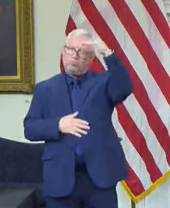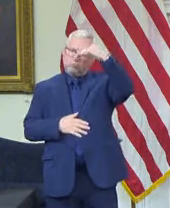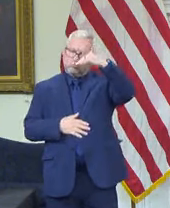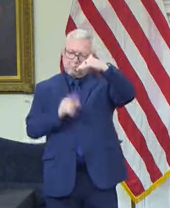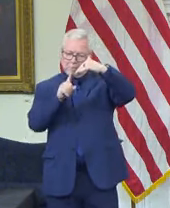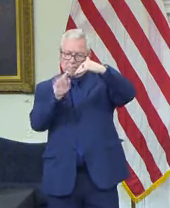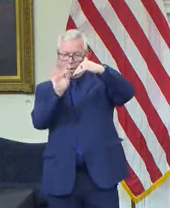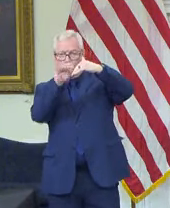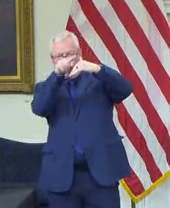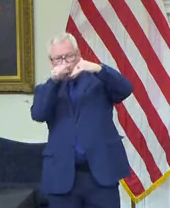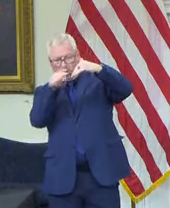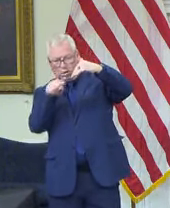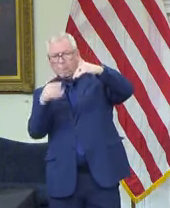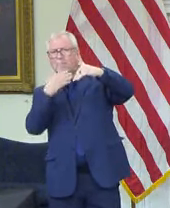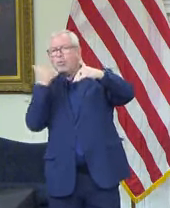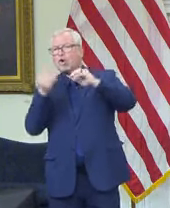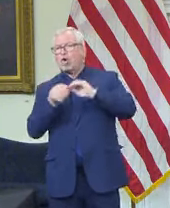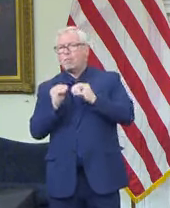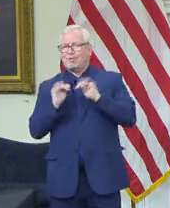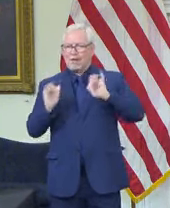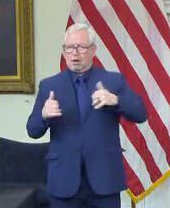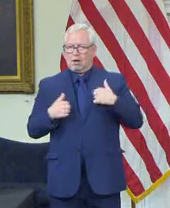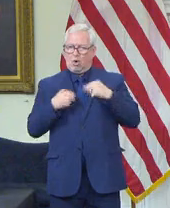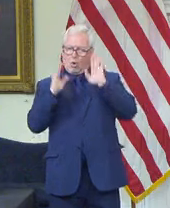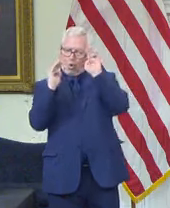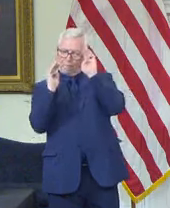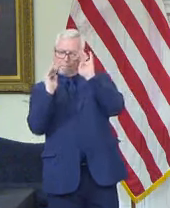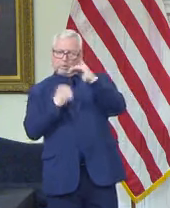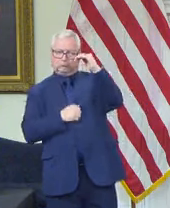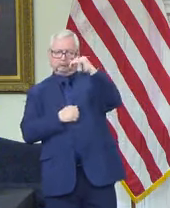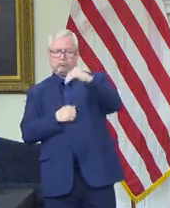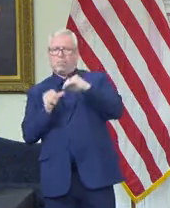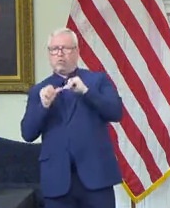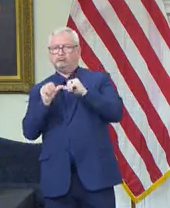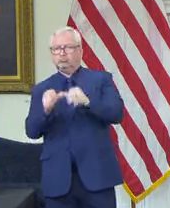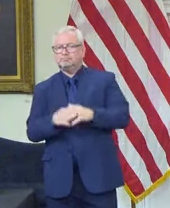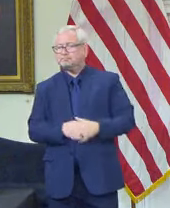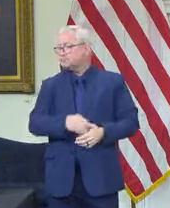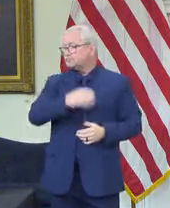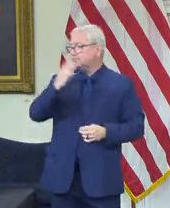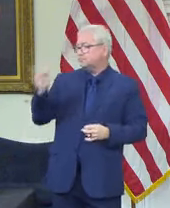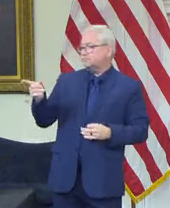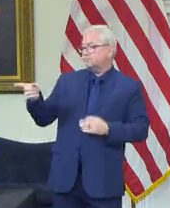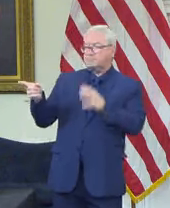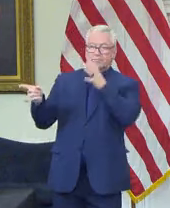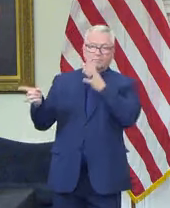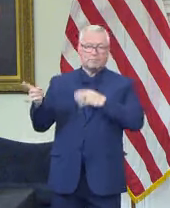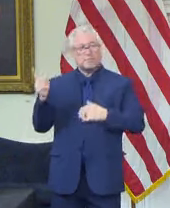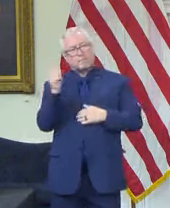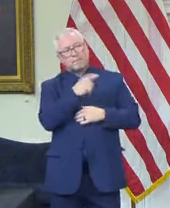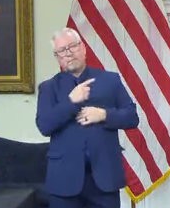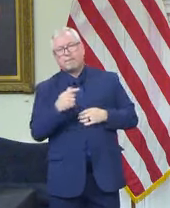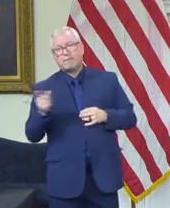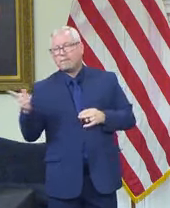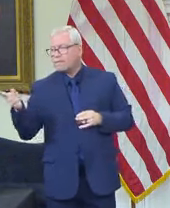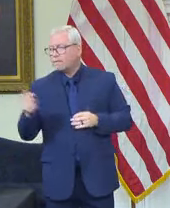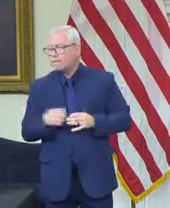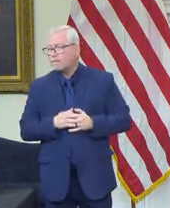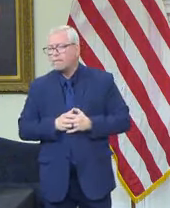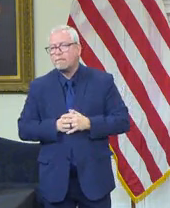and we're hopeful that will happen. Governor Hogan, could you weigh in on the litigation